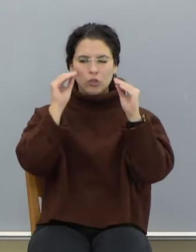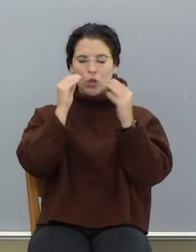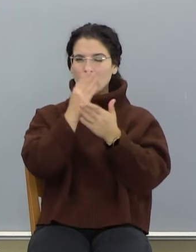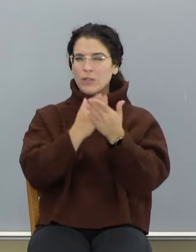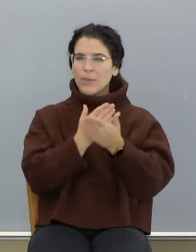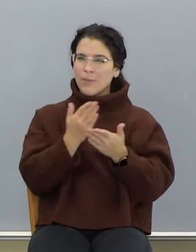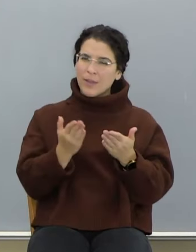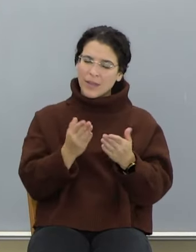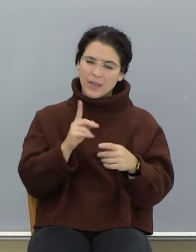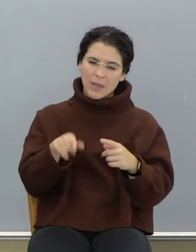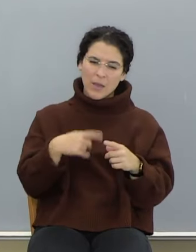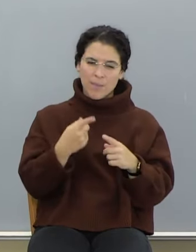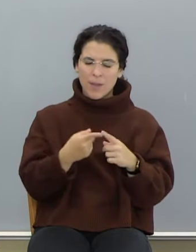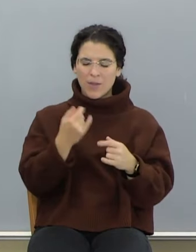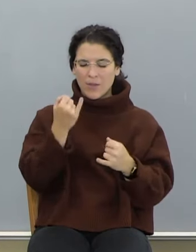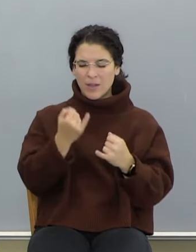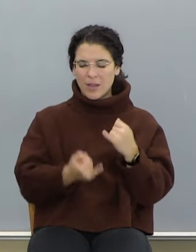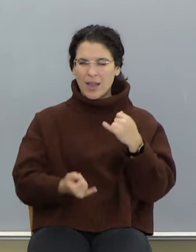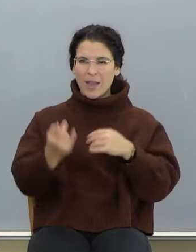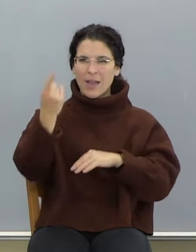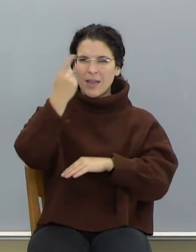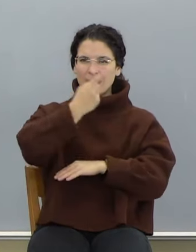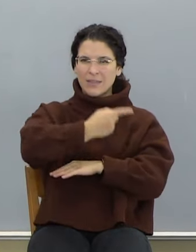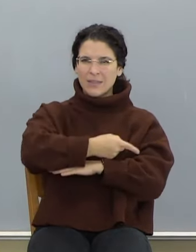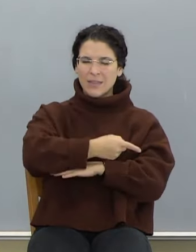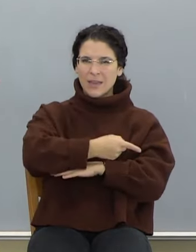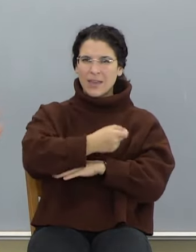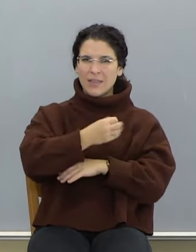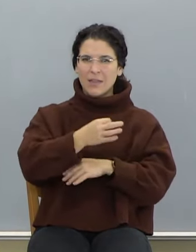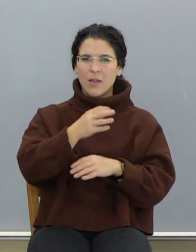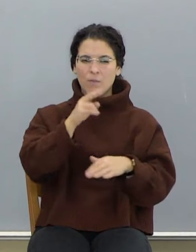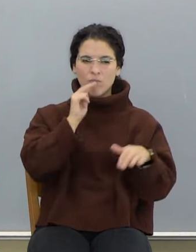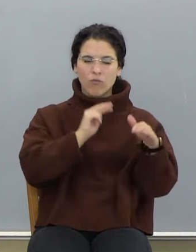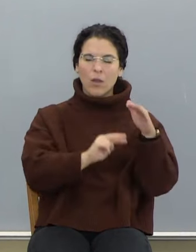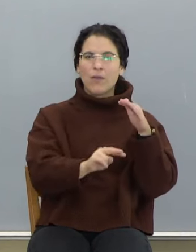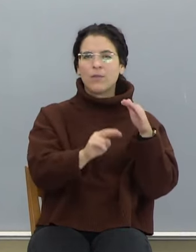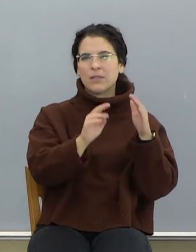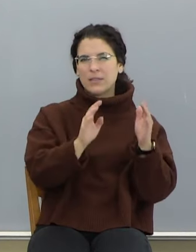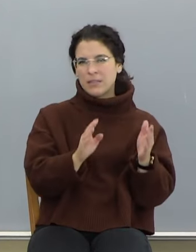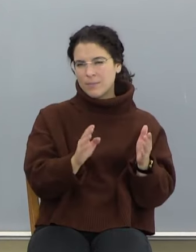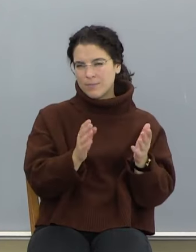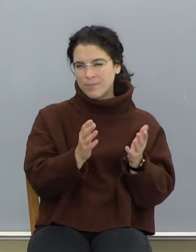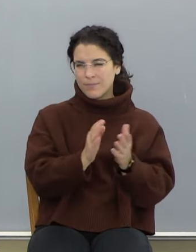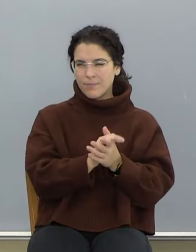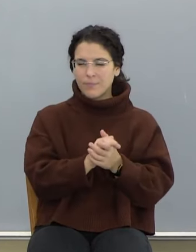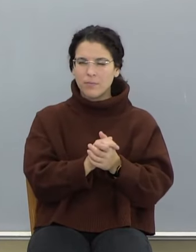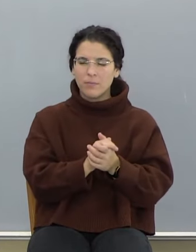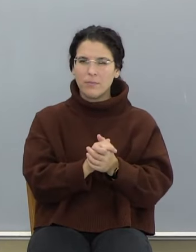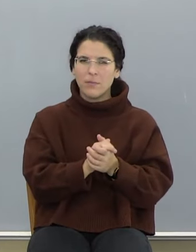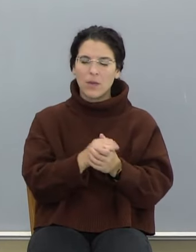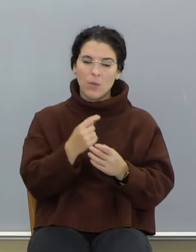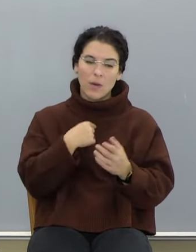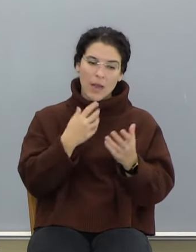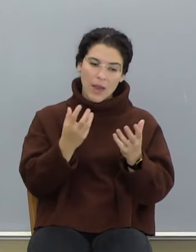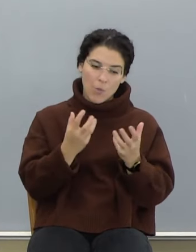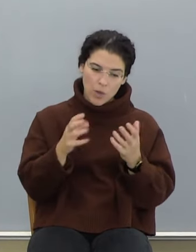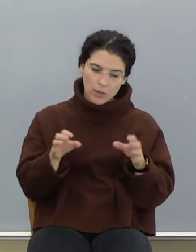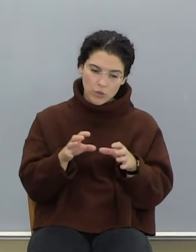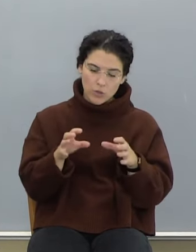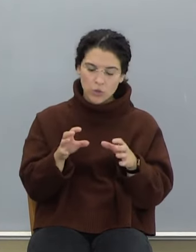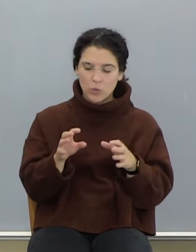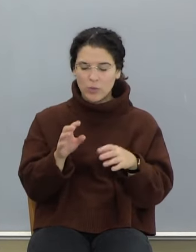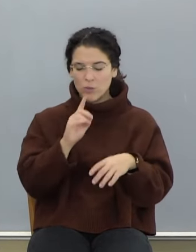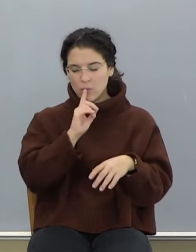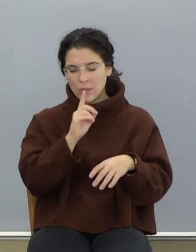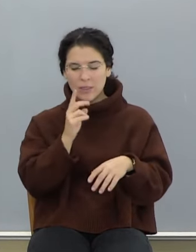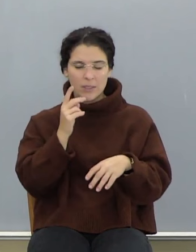things regarding the last days of prophecy. And so what I'd like to do is just